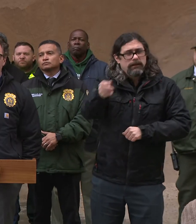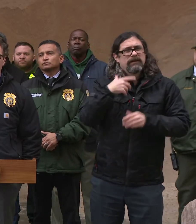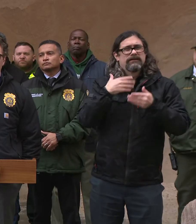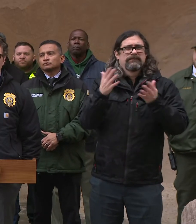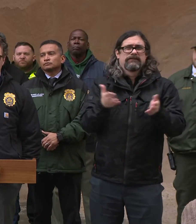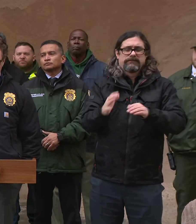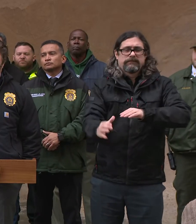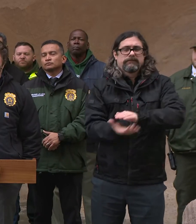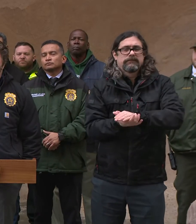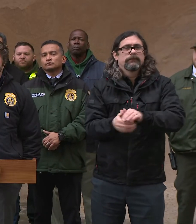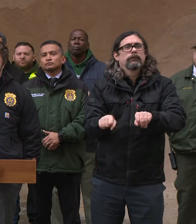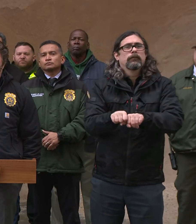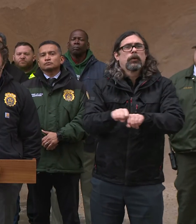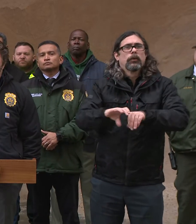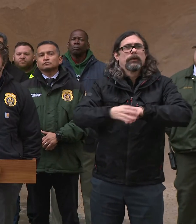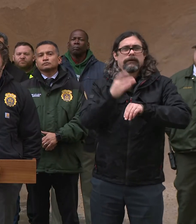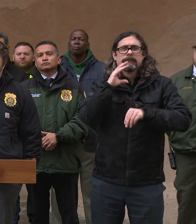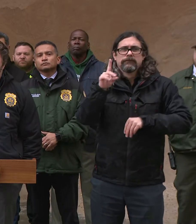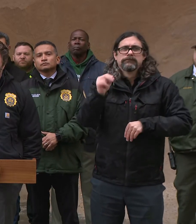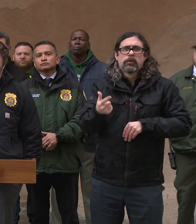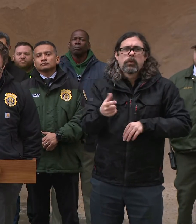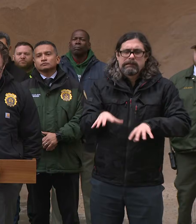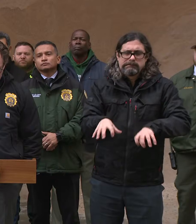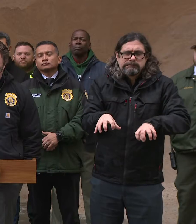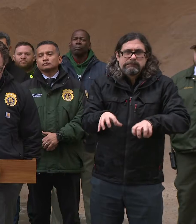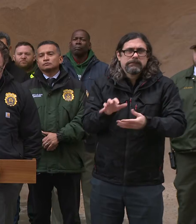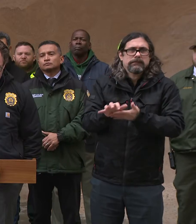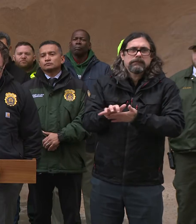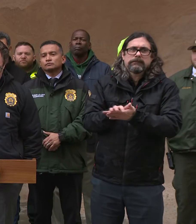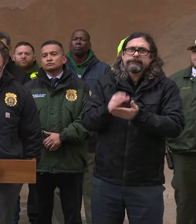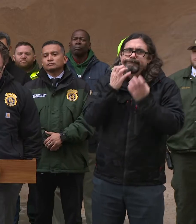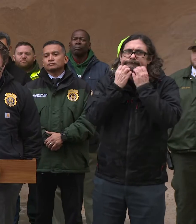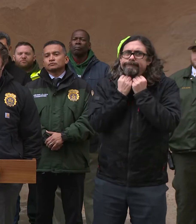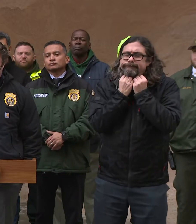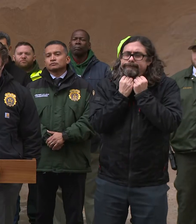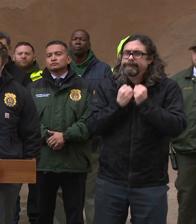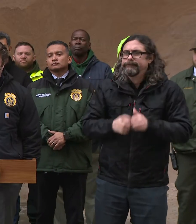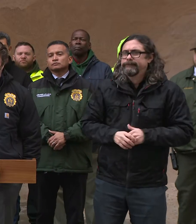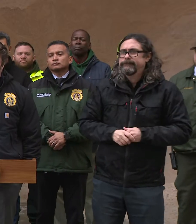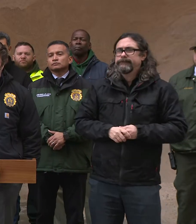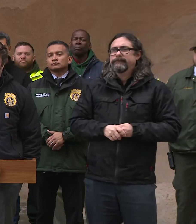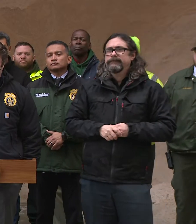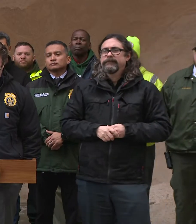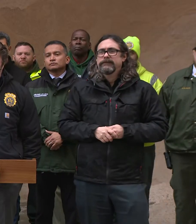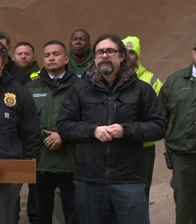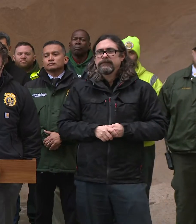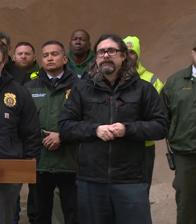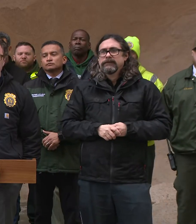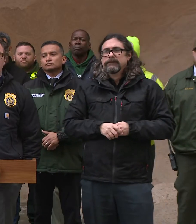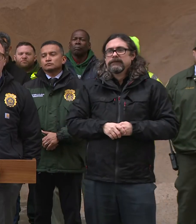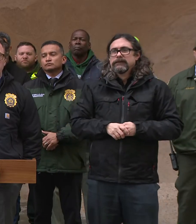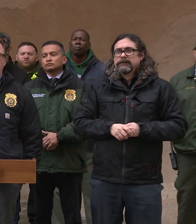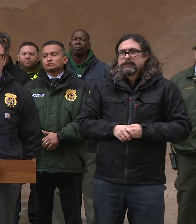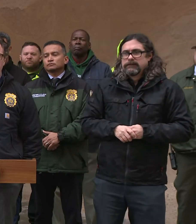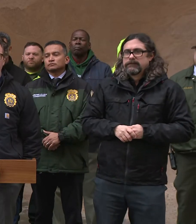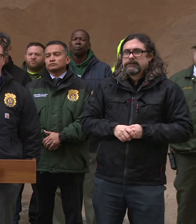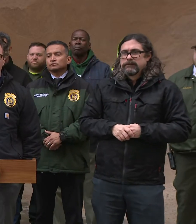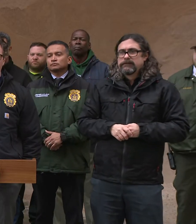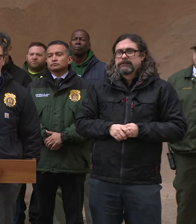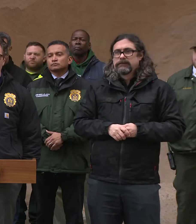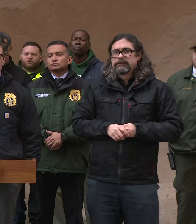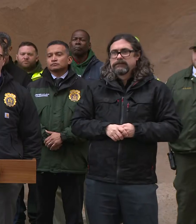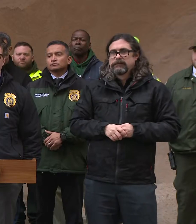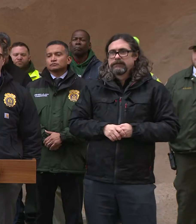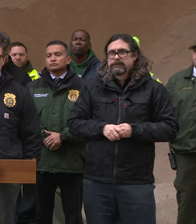also monitor the forecast. Take steps to stay warm. If you don't have heat or hot water, call your building manager. If it is not resolved,